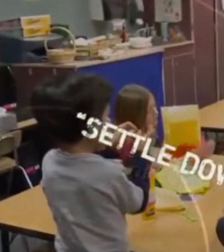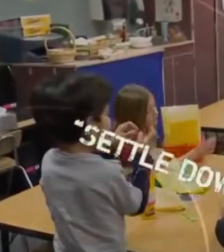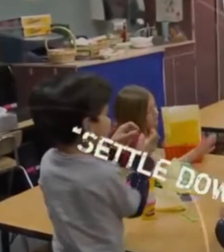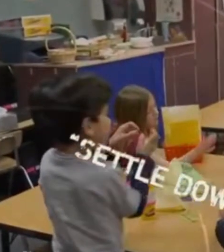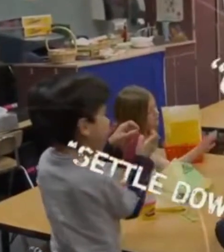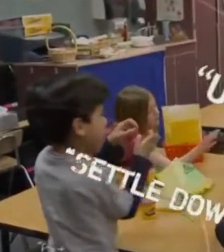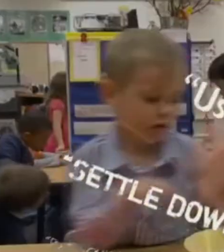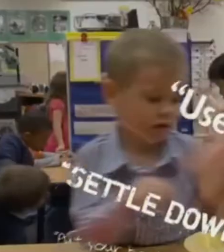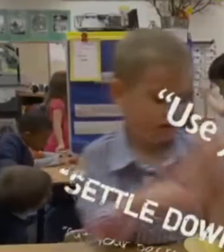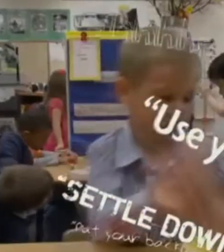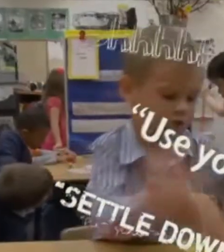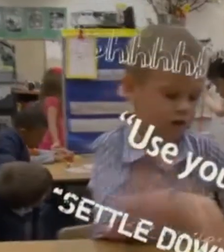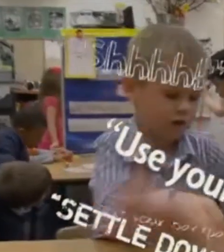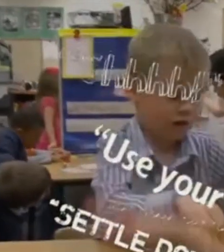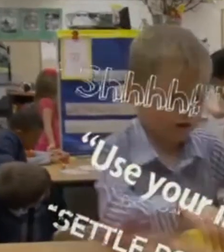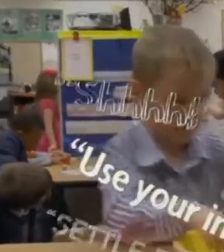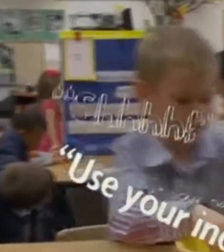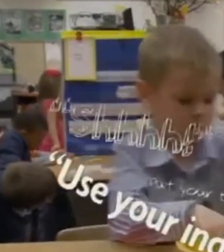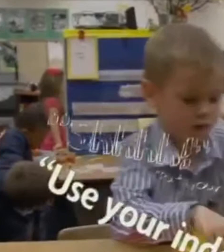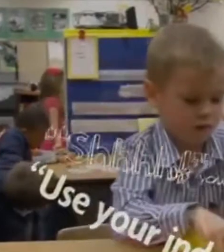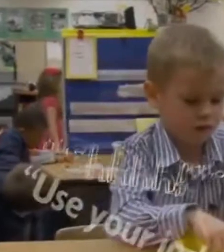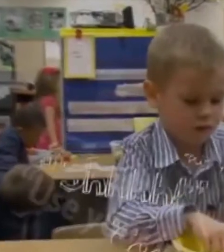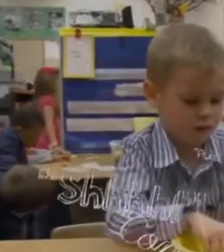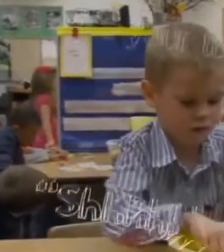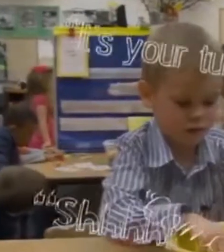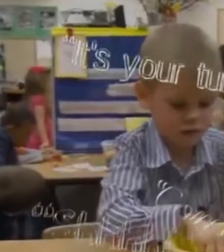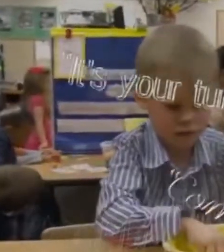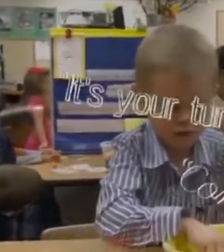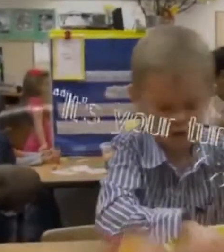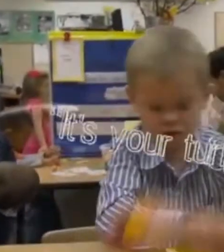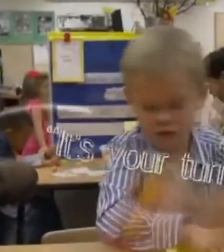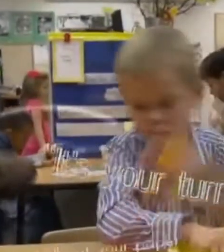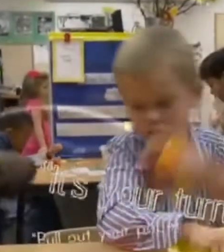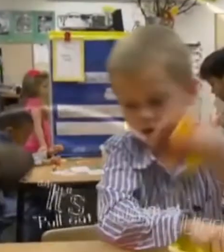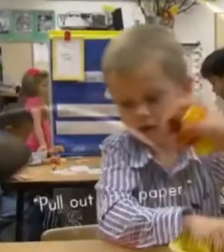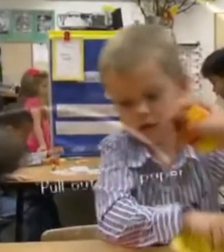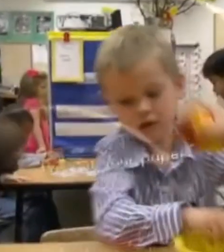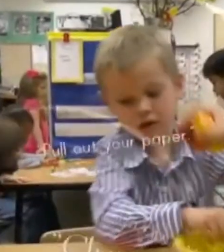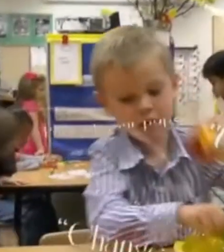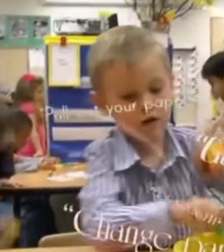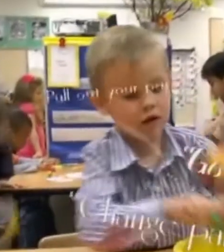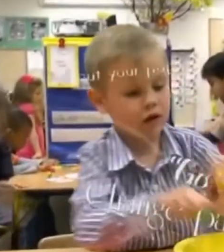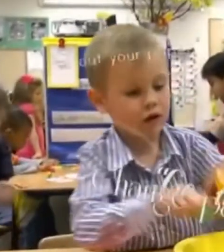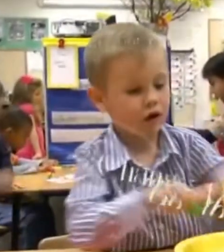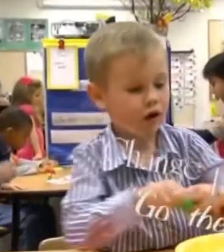on, a child has to manage a lot of information and avoid distractions.